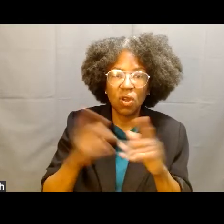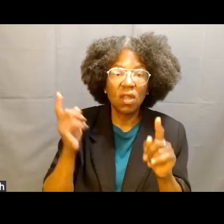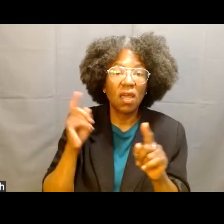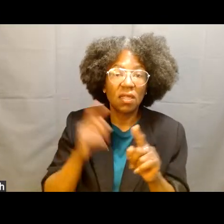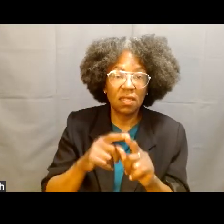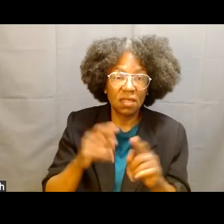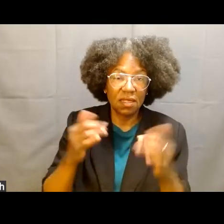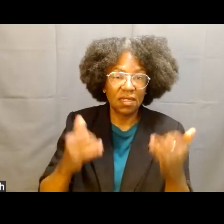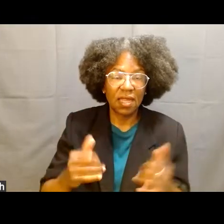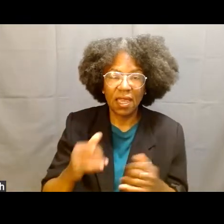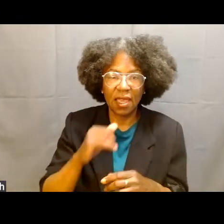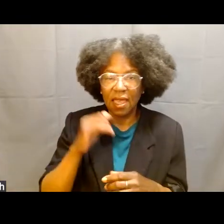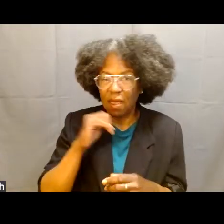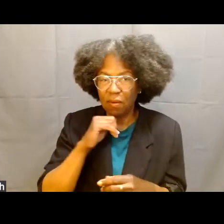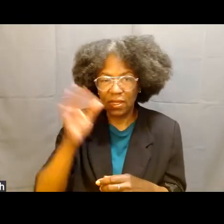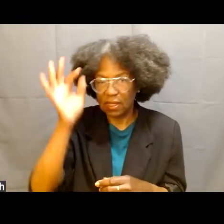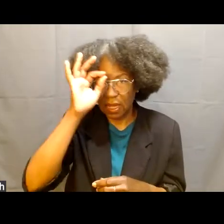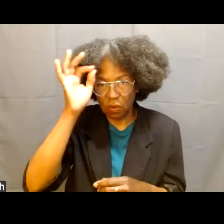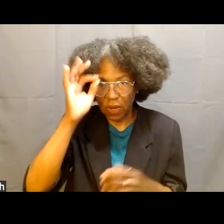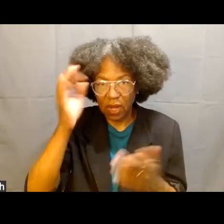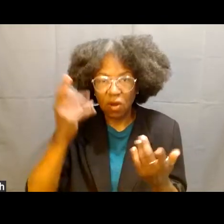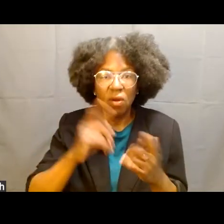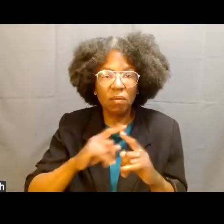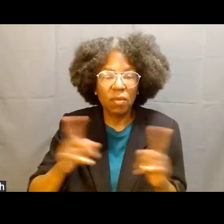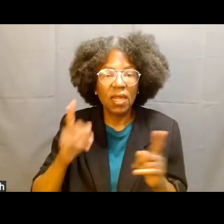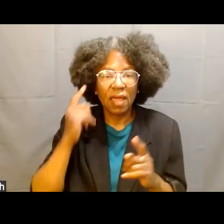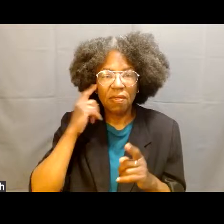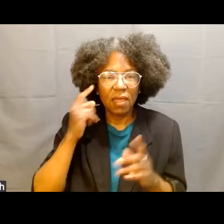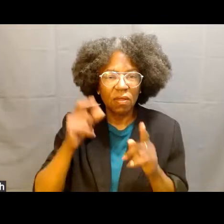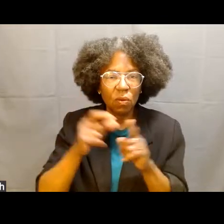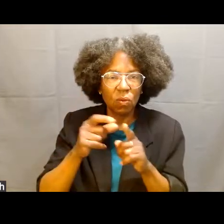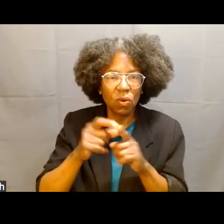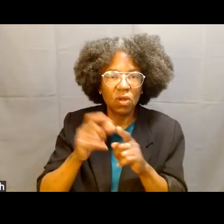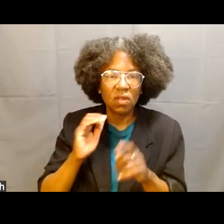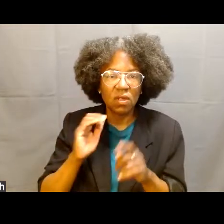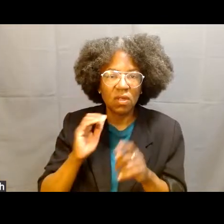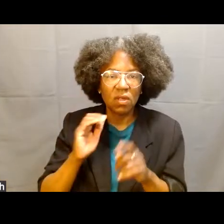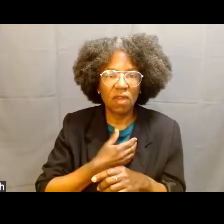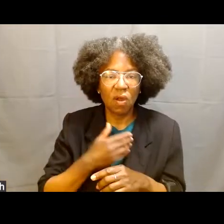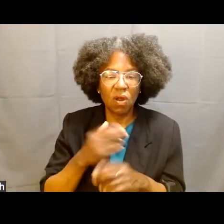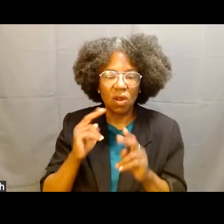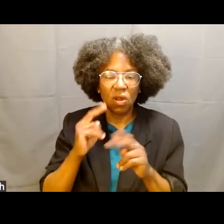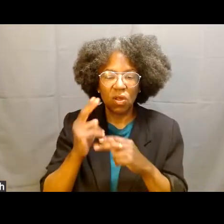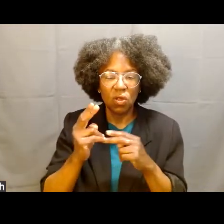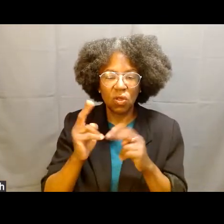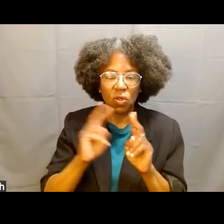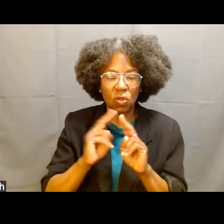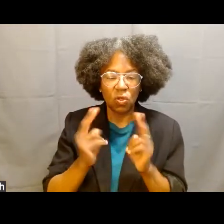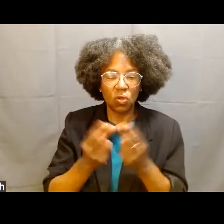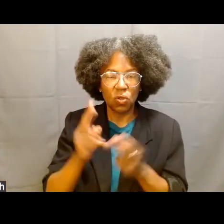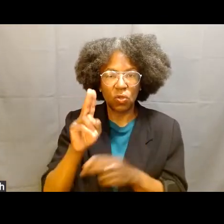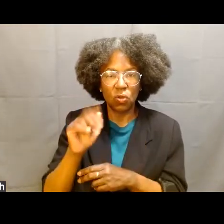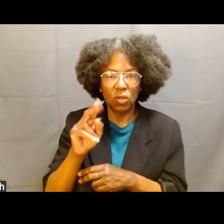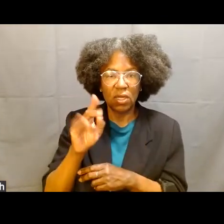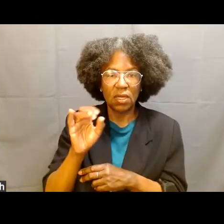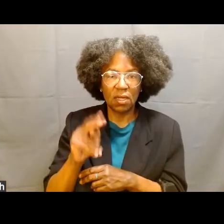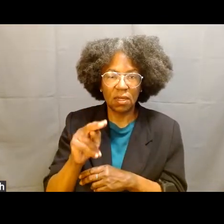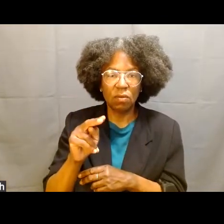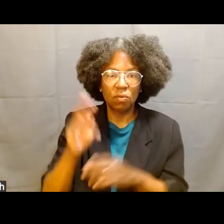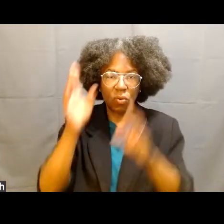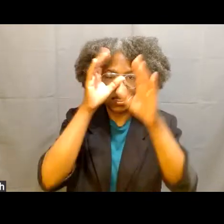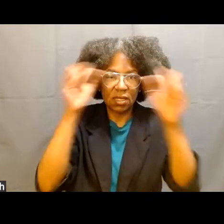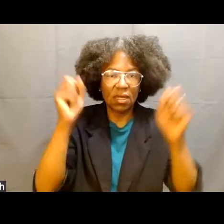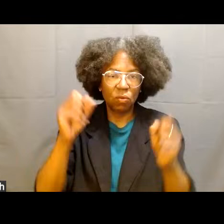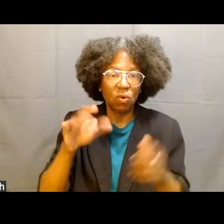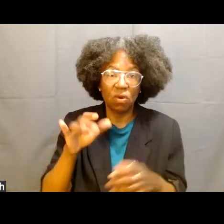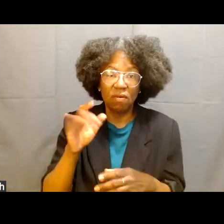it. I think the words of our union president were very damning. I